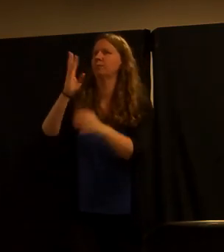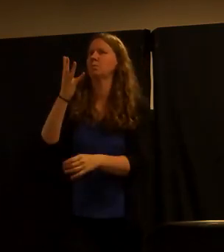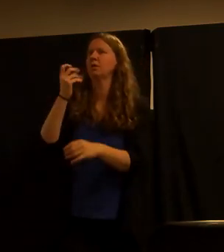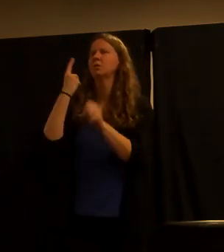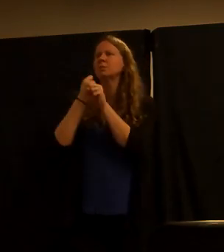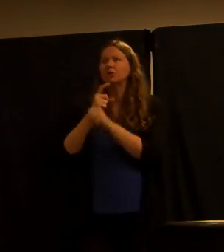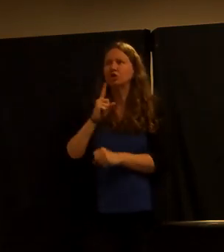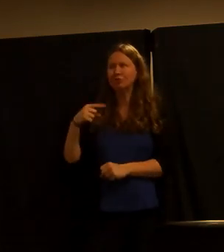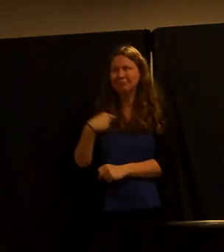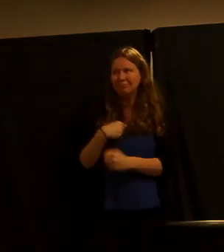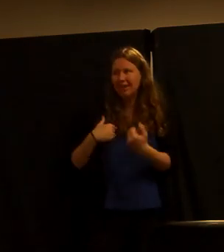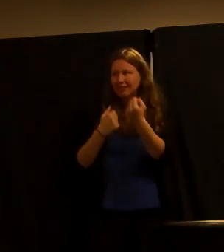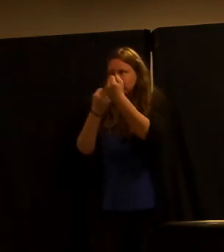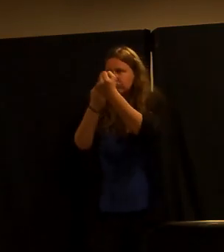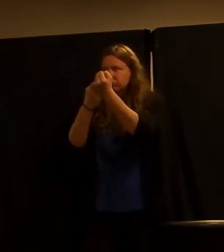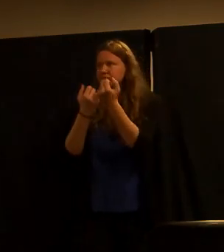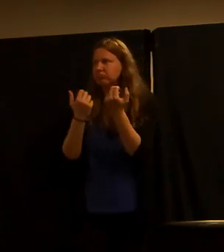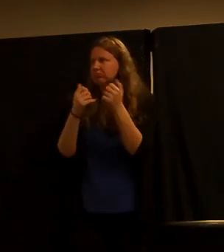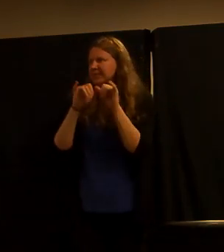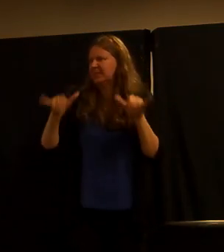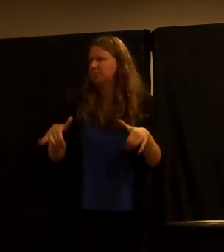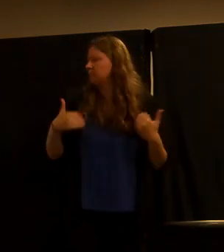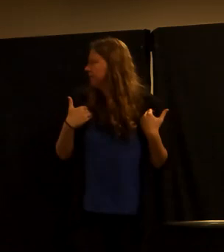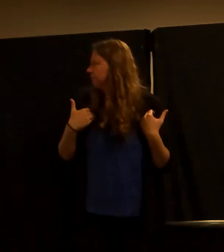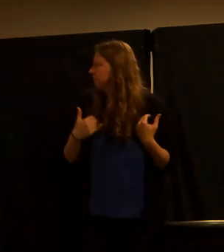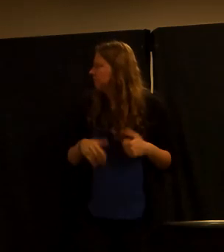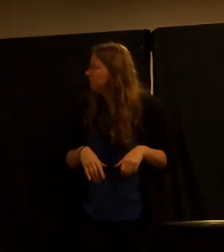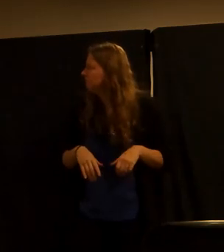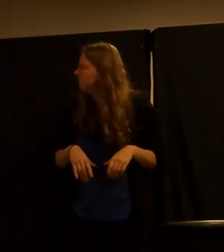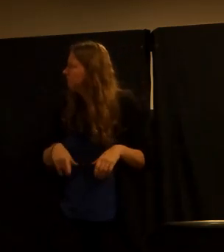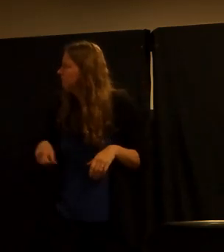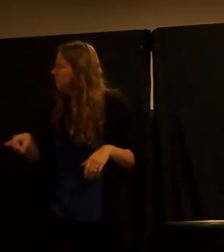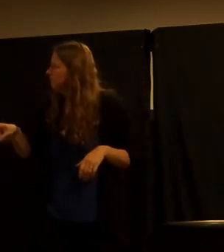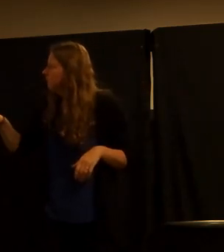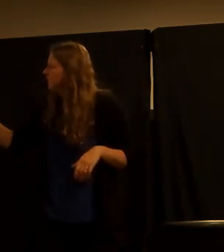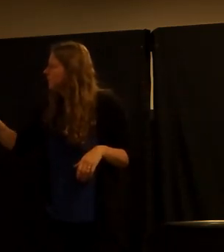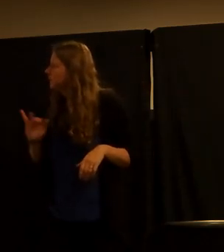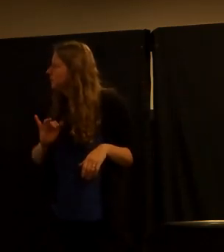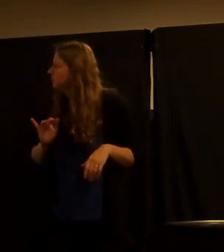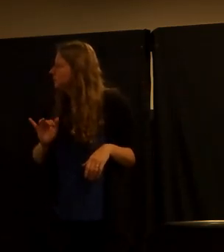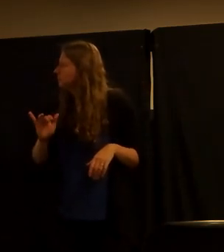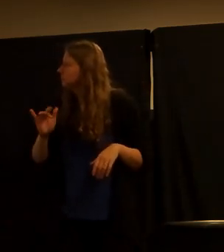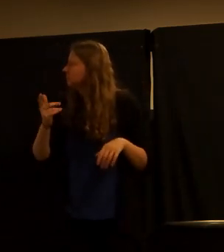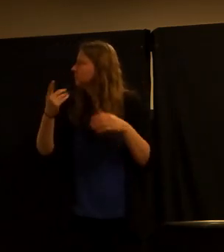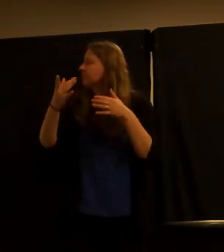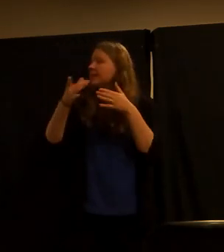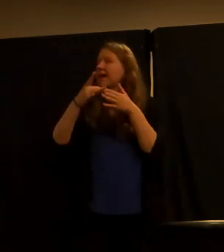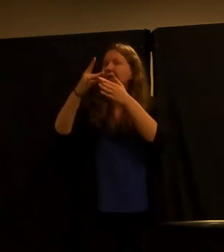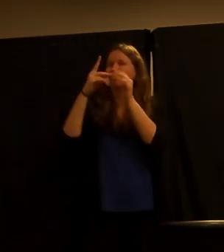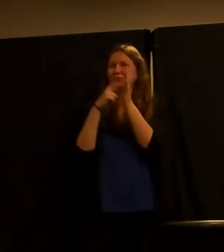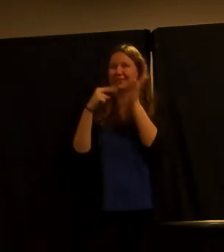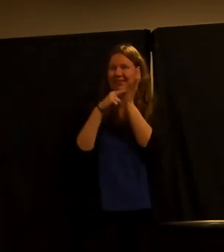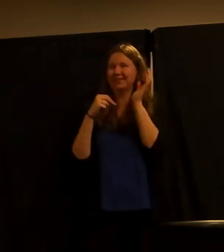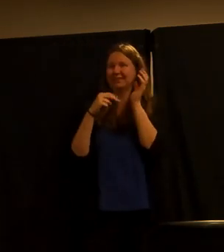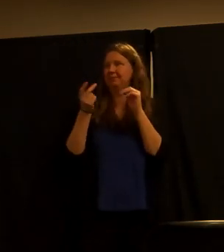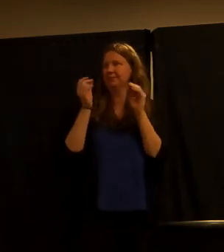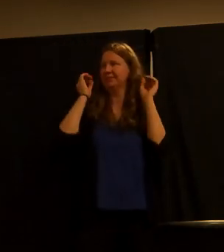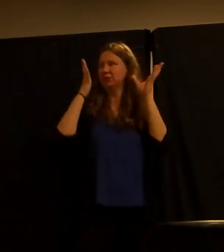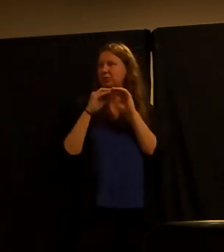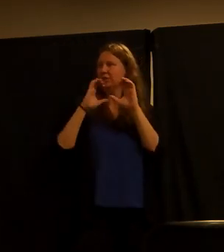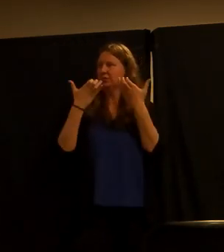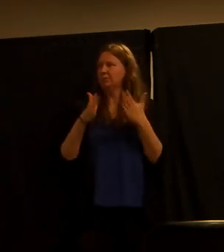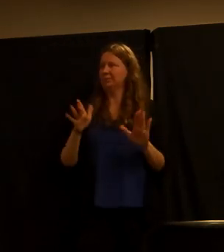goals to determine whether or not they need to be retained or if we have those systems of support in place for them to continue on to the next